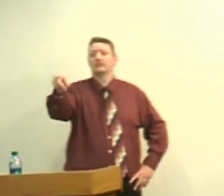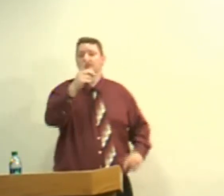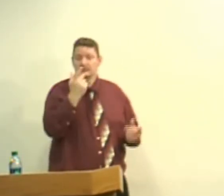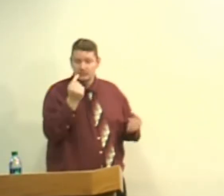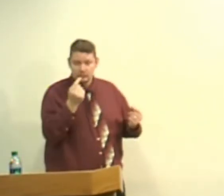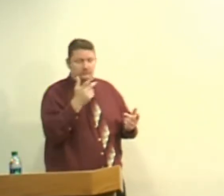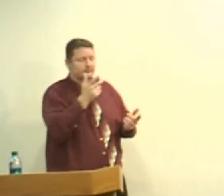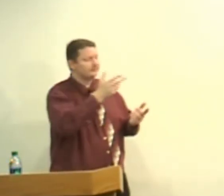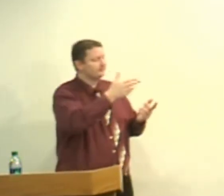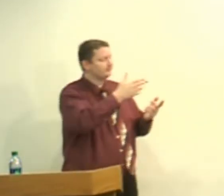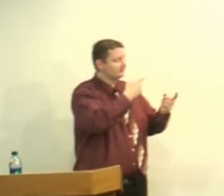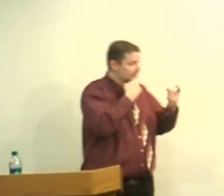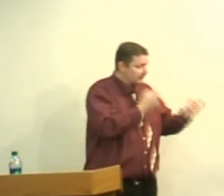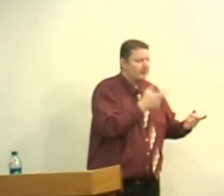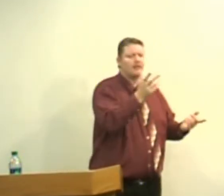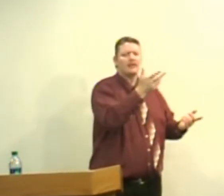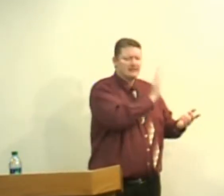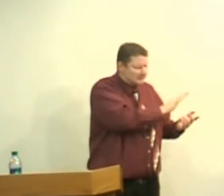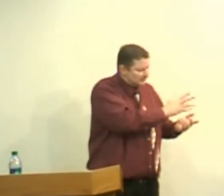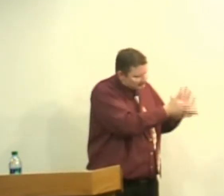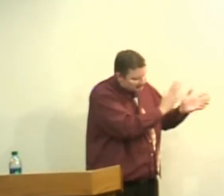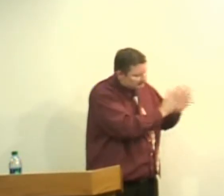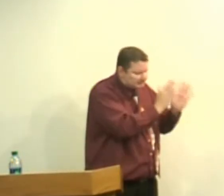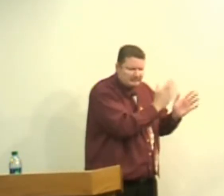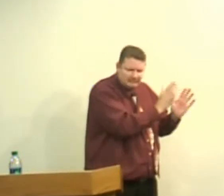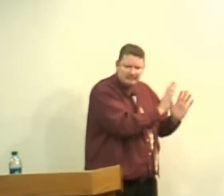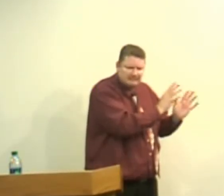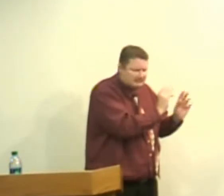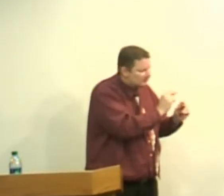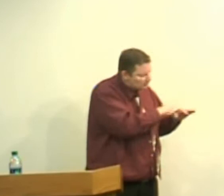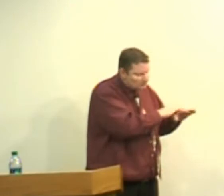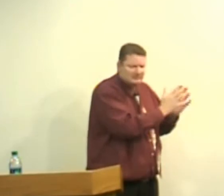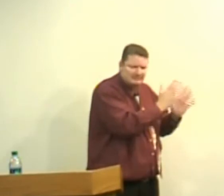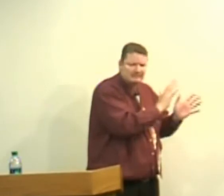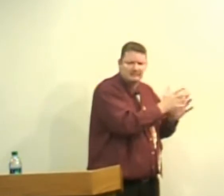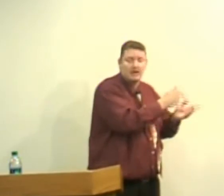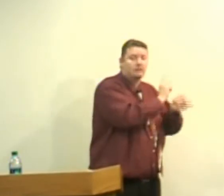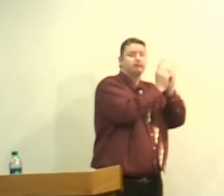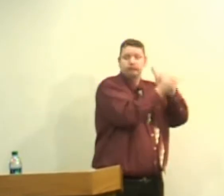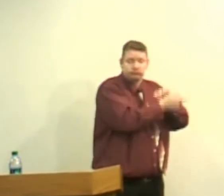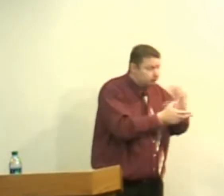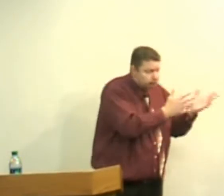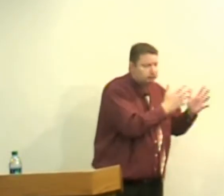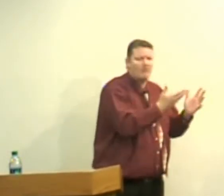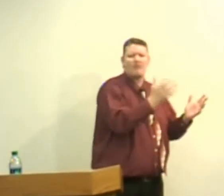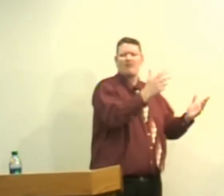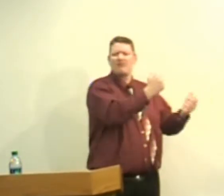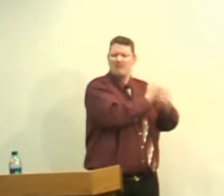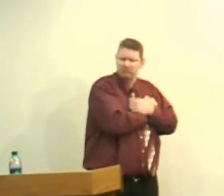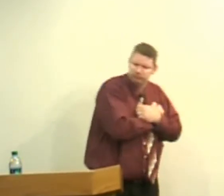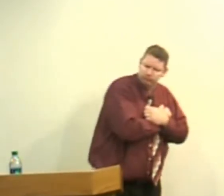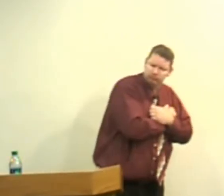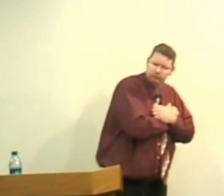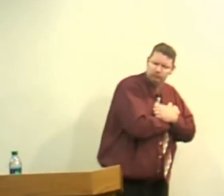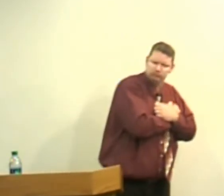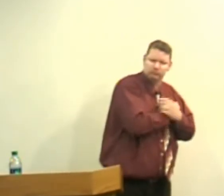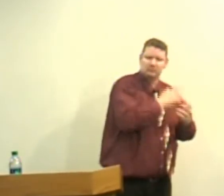It's not saying that this is good, or that sin is good, or whatever. But it's, what it's saying is that love